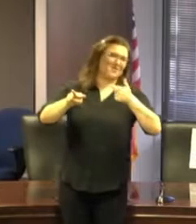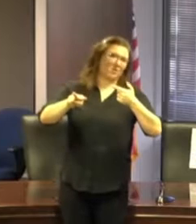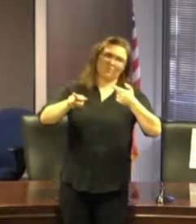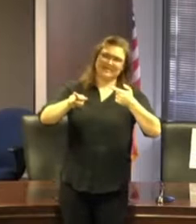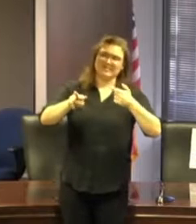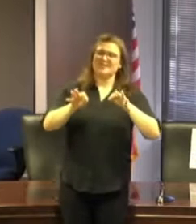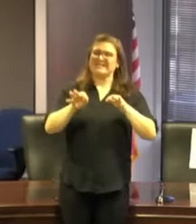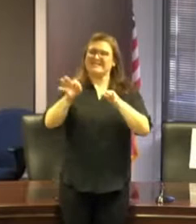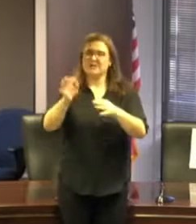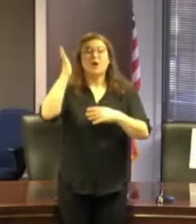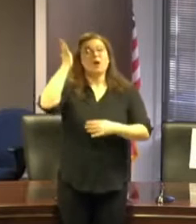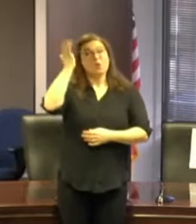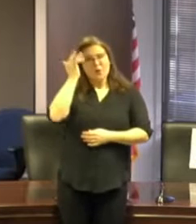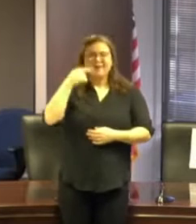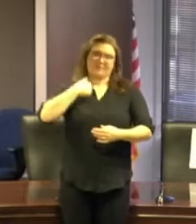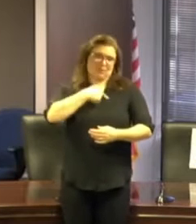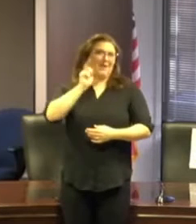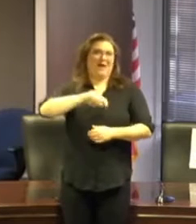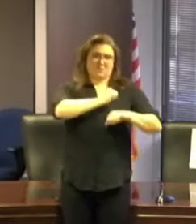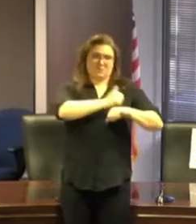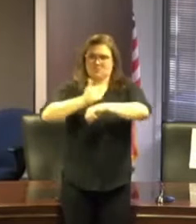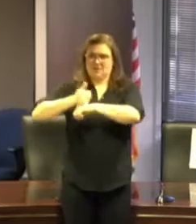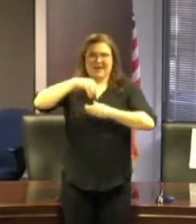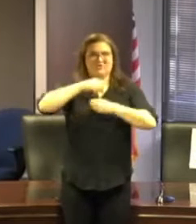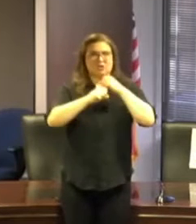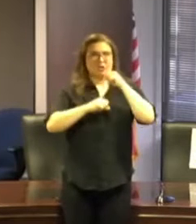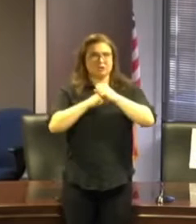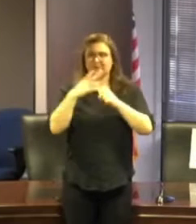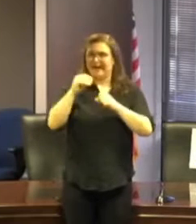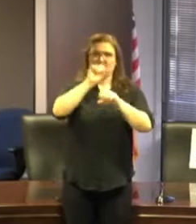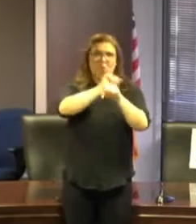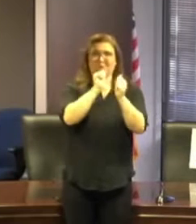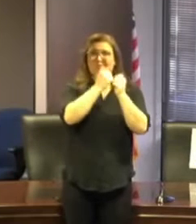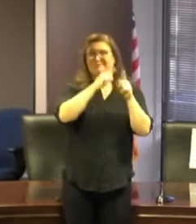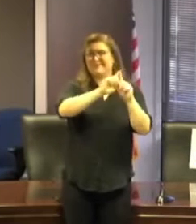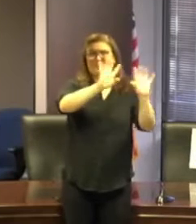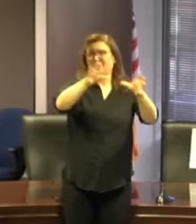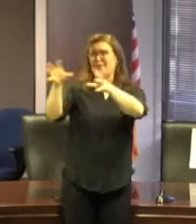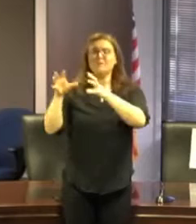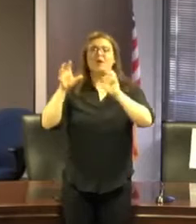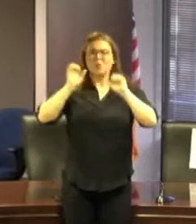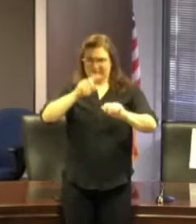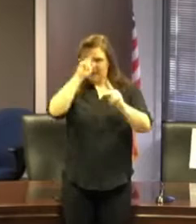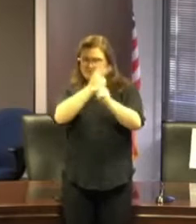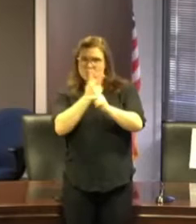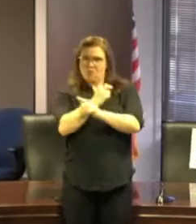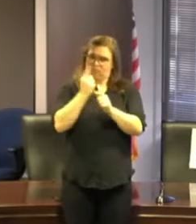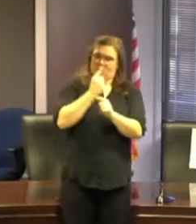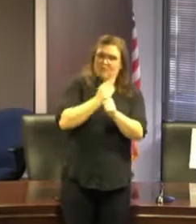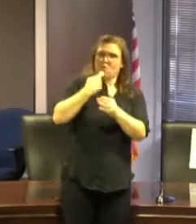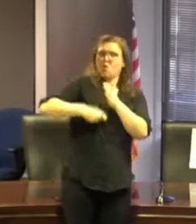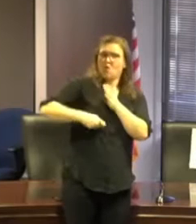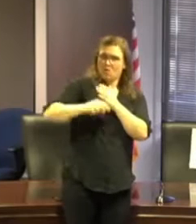build the infrastructure and to work with the carriers so that they can accurately set their rates for that plan year that's coming